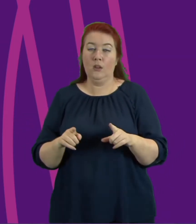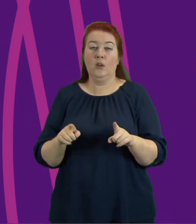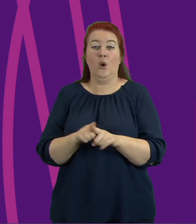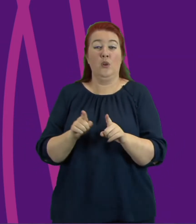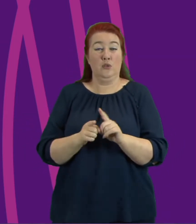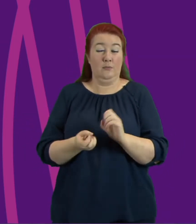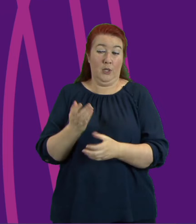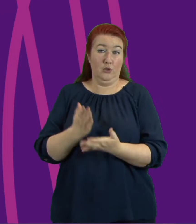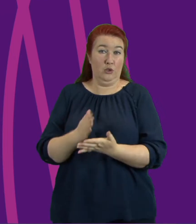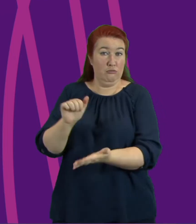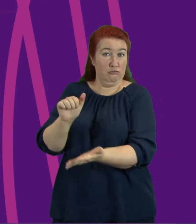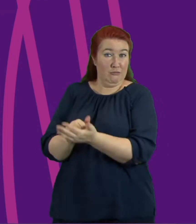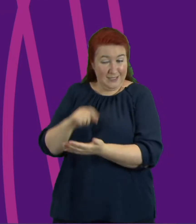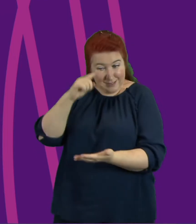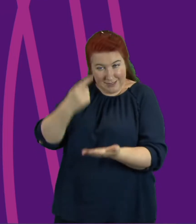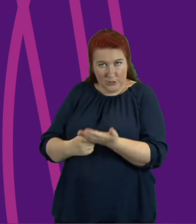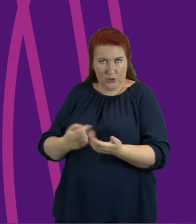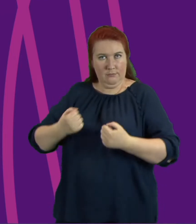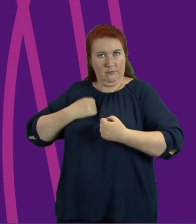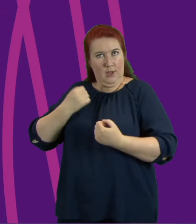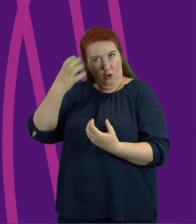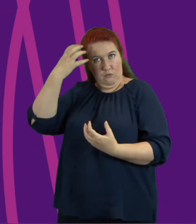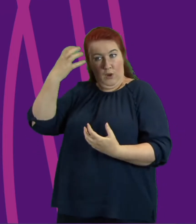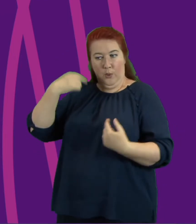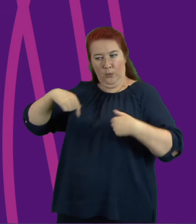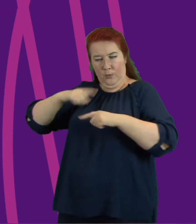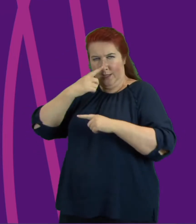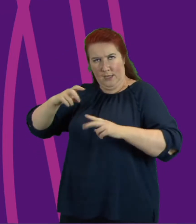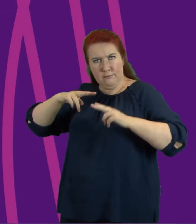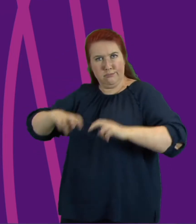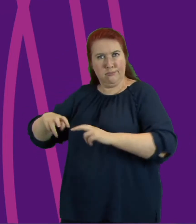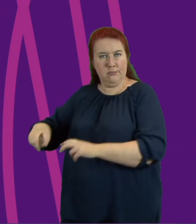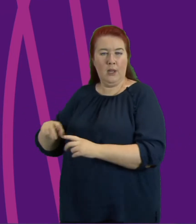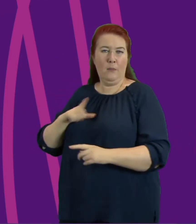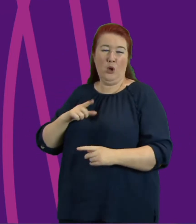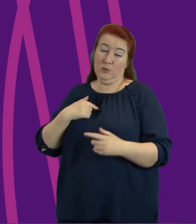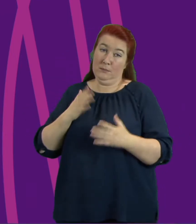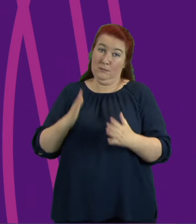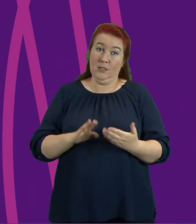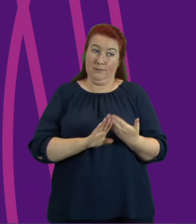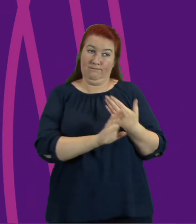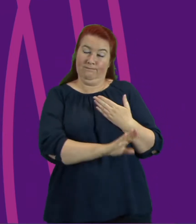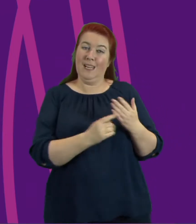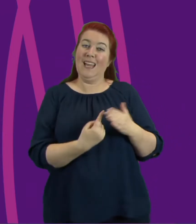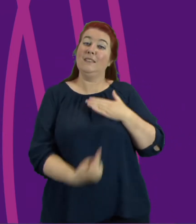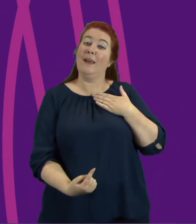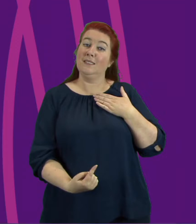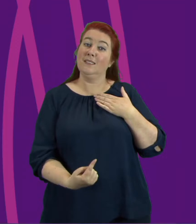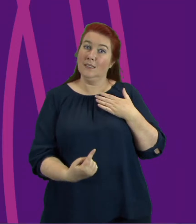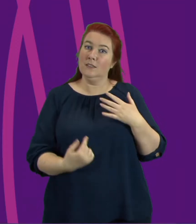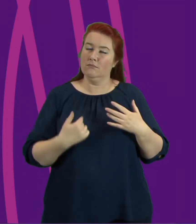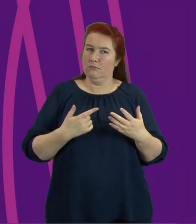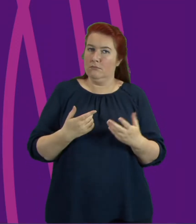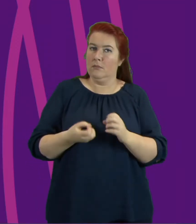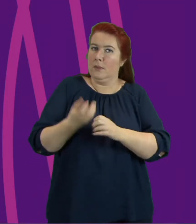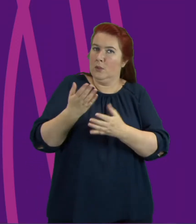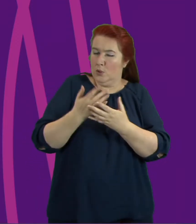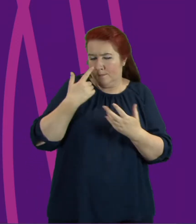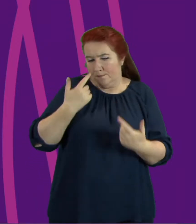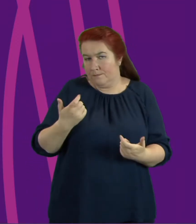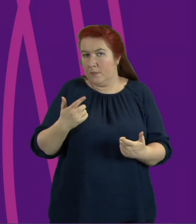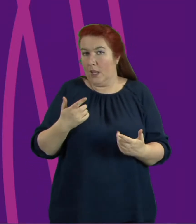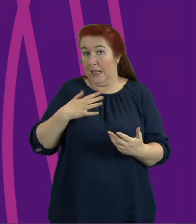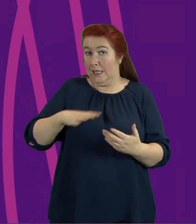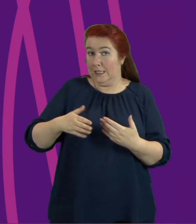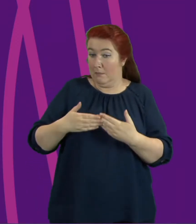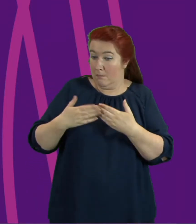right decisions can be made by the Crown in fulfilment of its independent responsibilities about whether further investigation or any